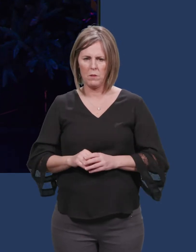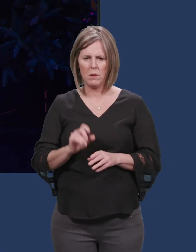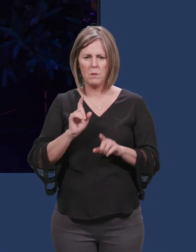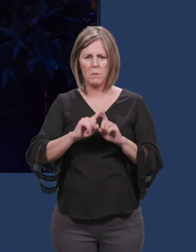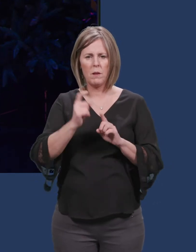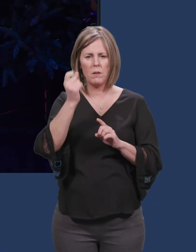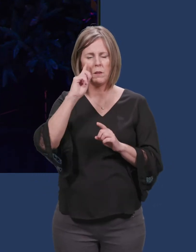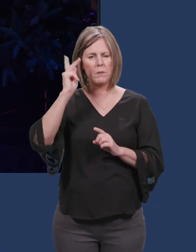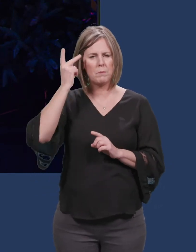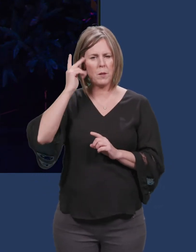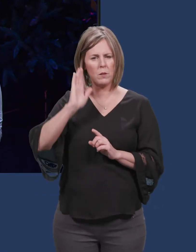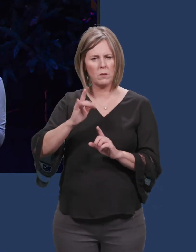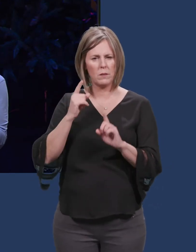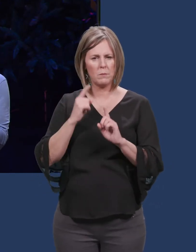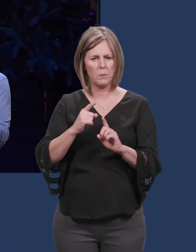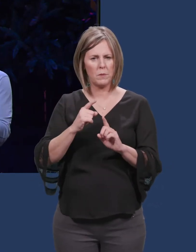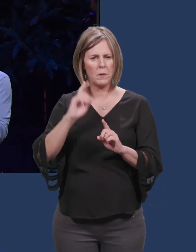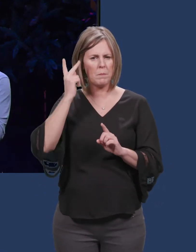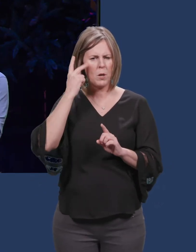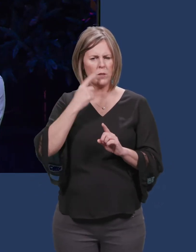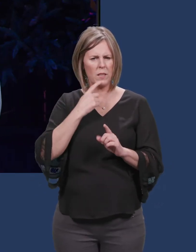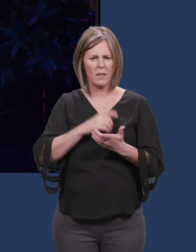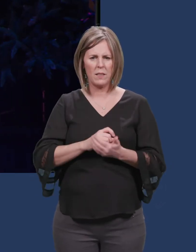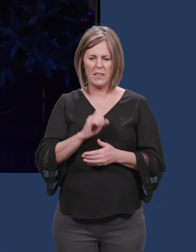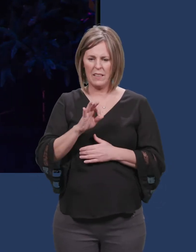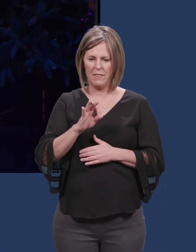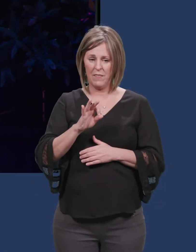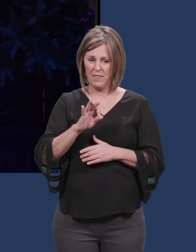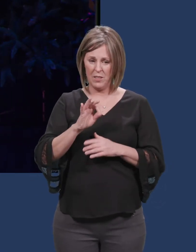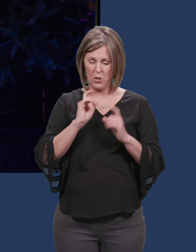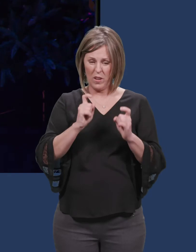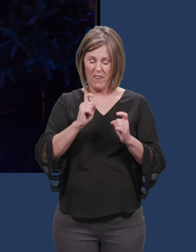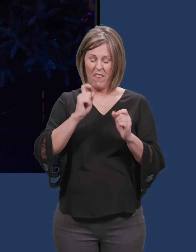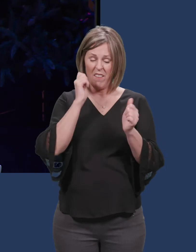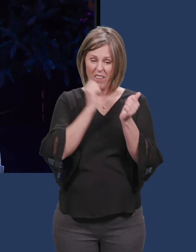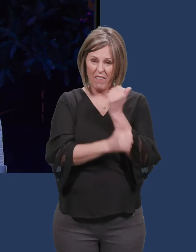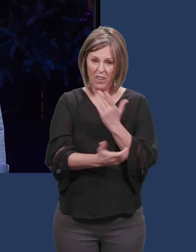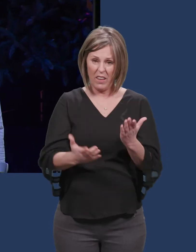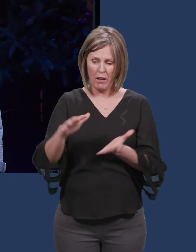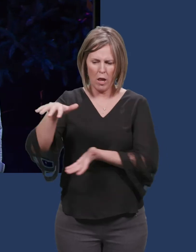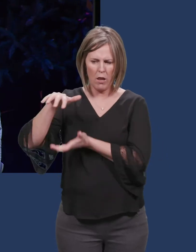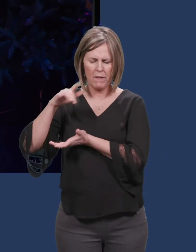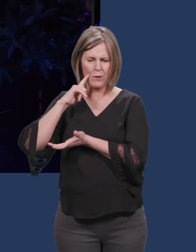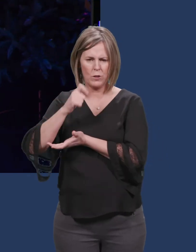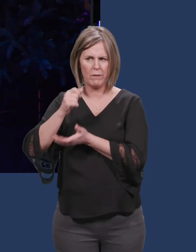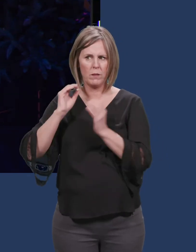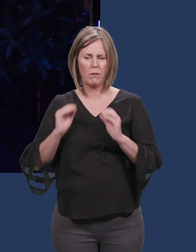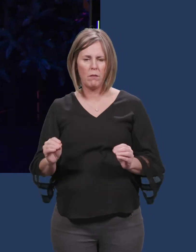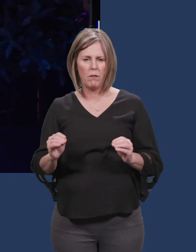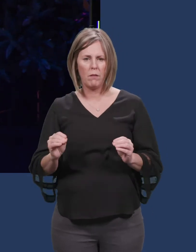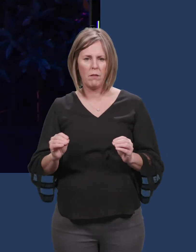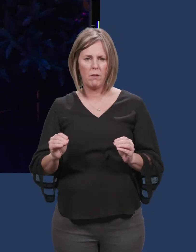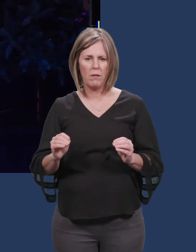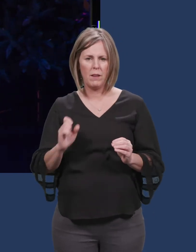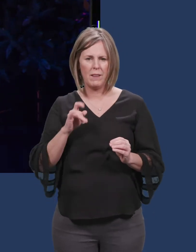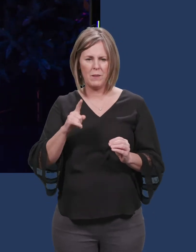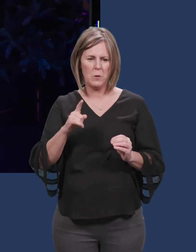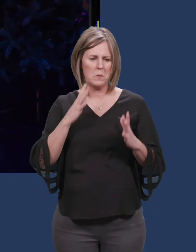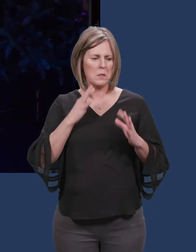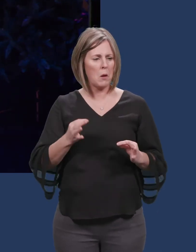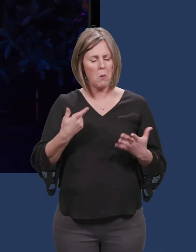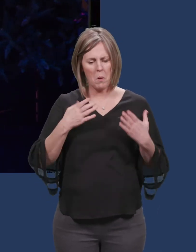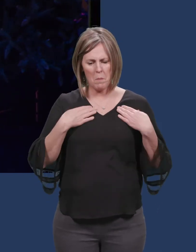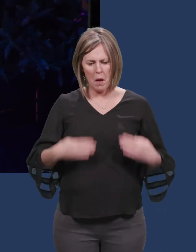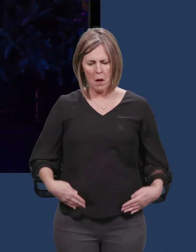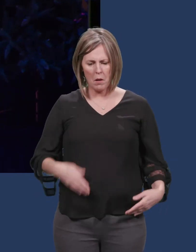Paul goes. Paul goes to the point of saying, well, what if you gave it all away? What if you even gave your body to be